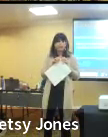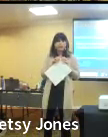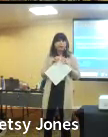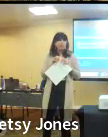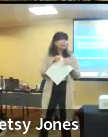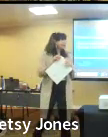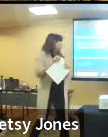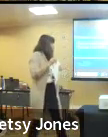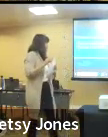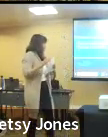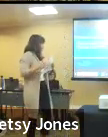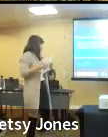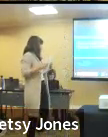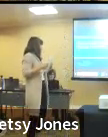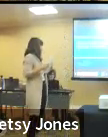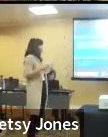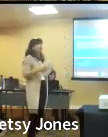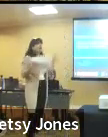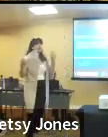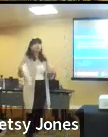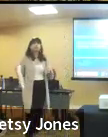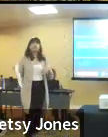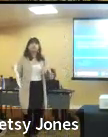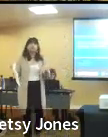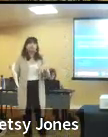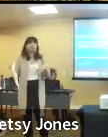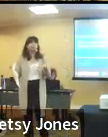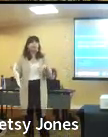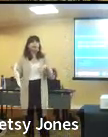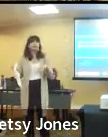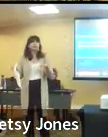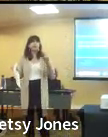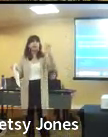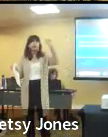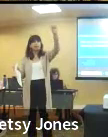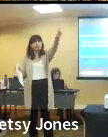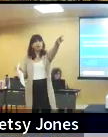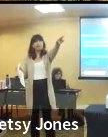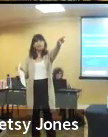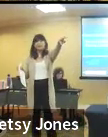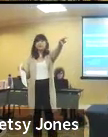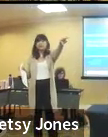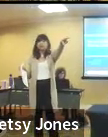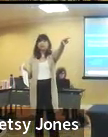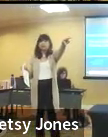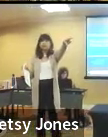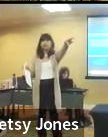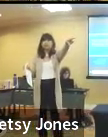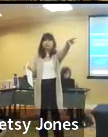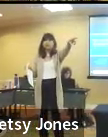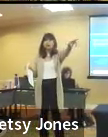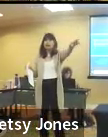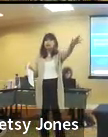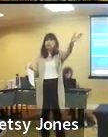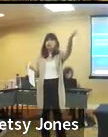list. I think that might be it for and this for folks in the room, quick housekeeping. There's coffee and tea over